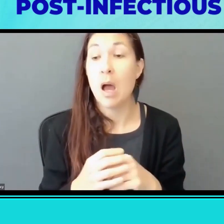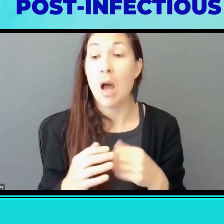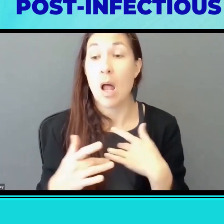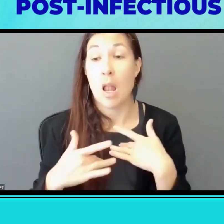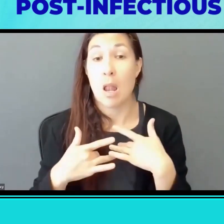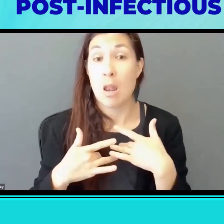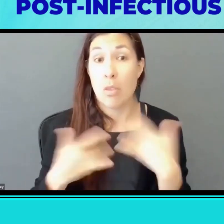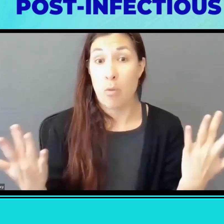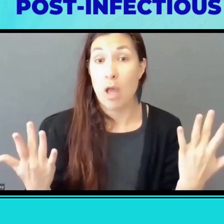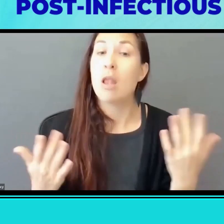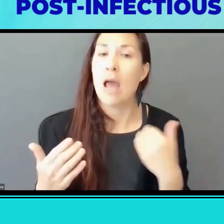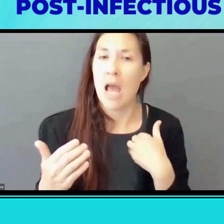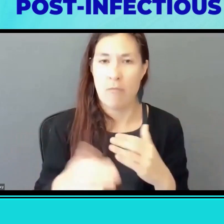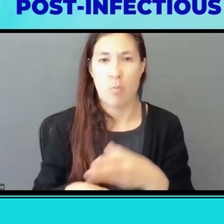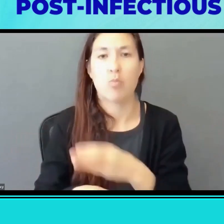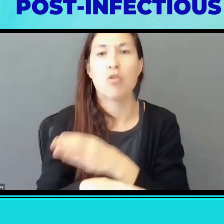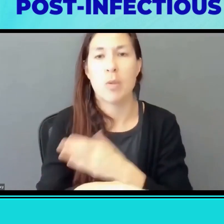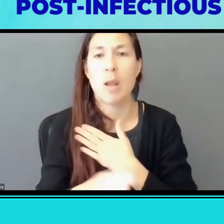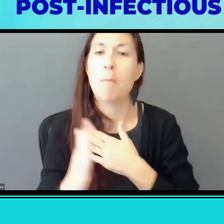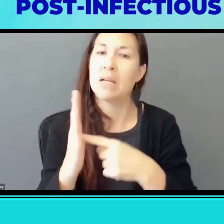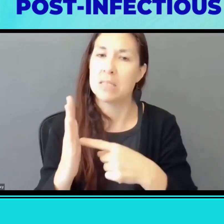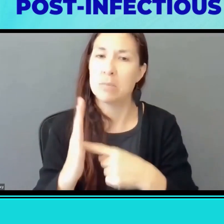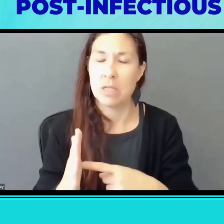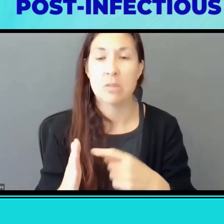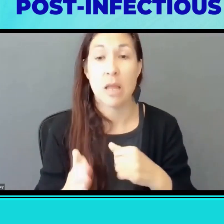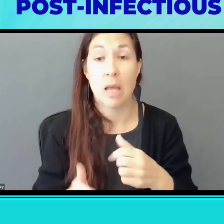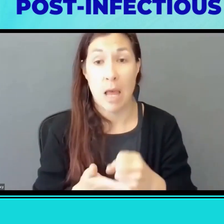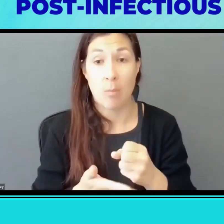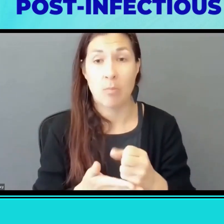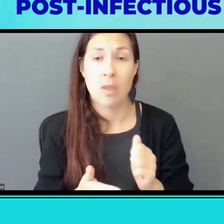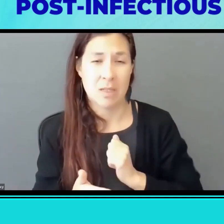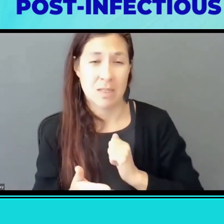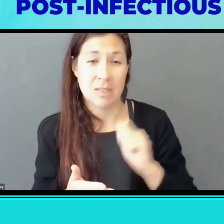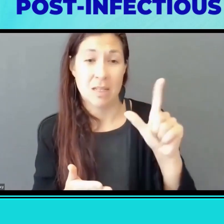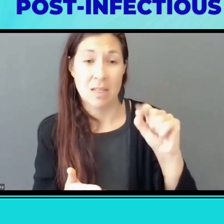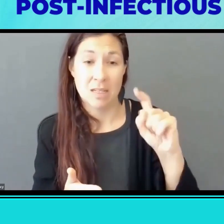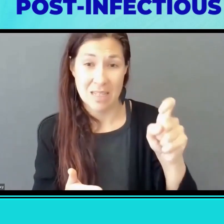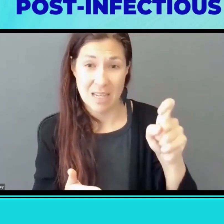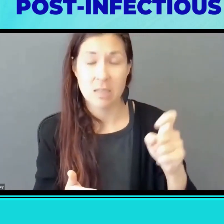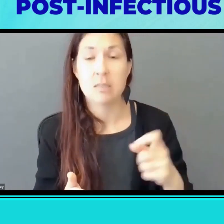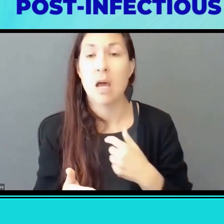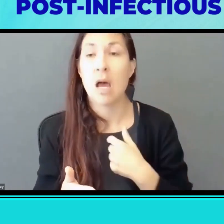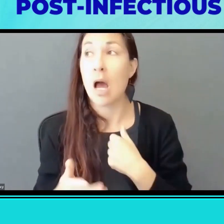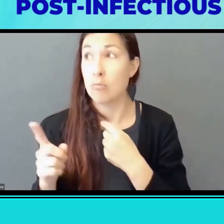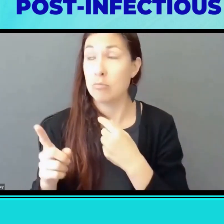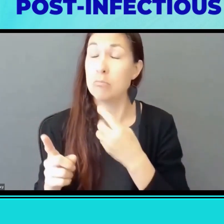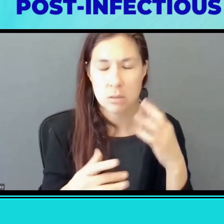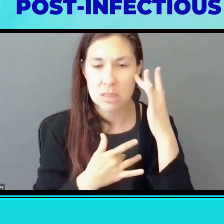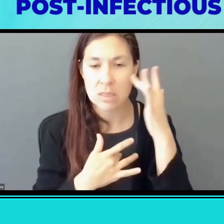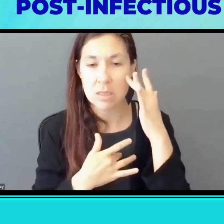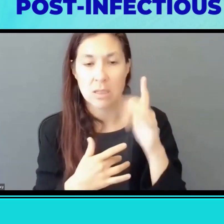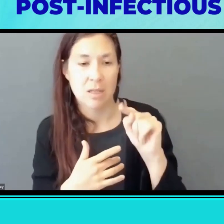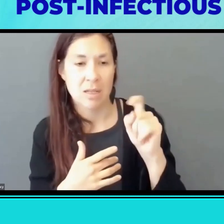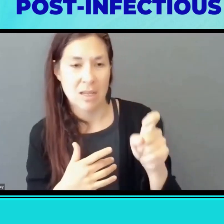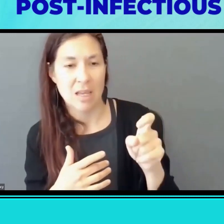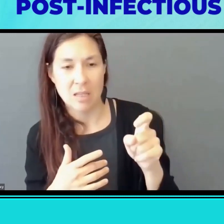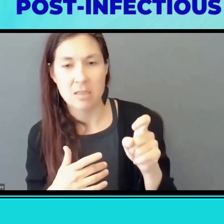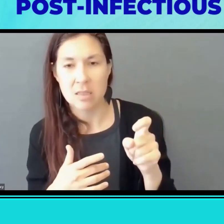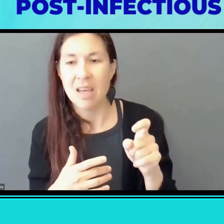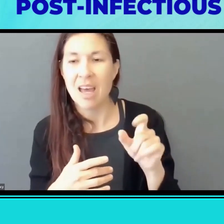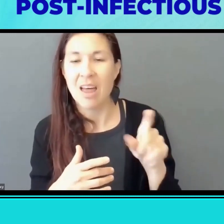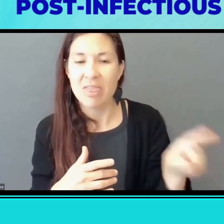I feel exhausted all the time and spend about 90% of each day in bed. Without taking anti-inflammatories, I also feel like I continually have